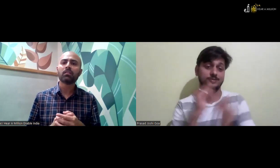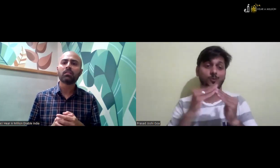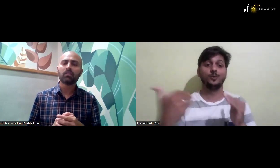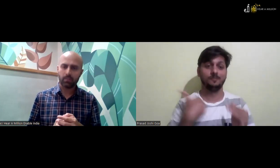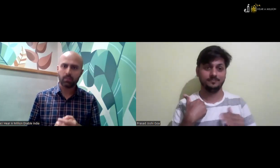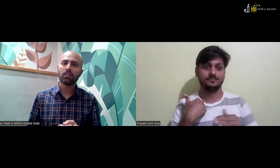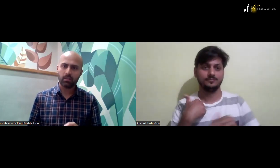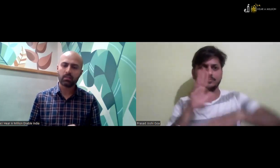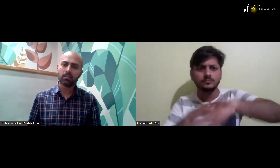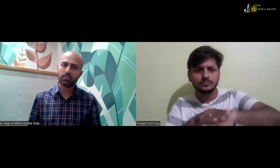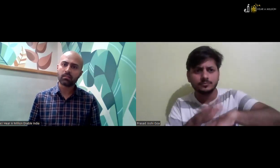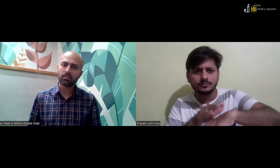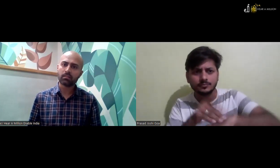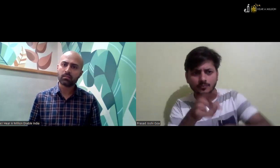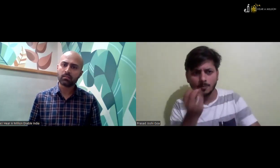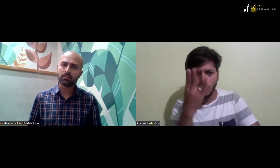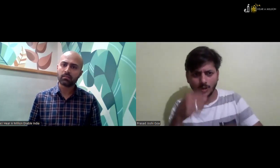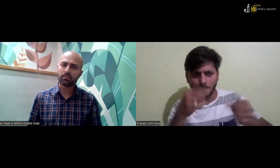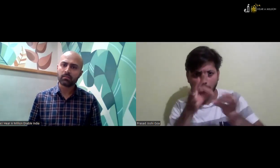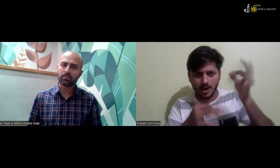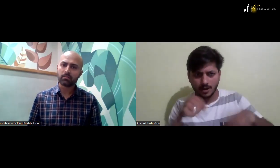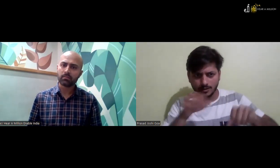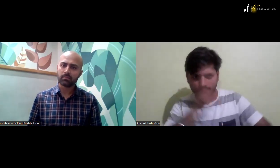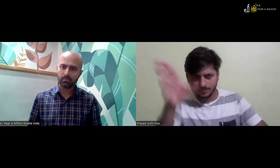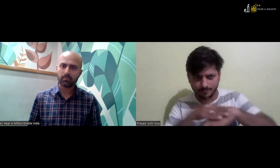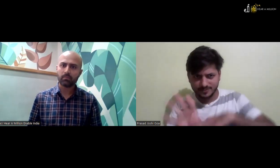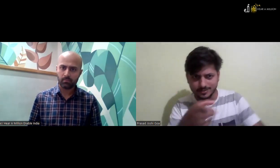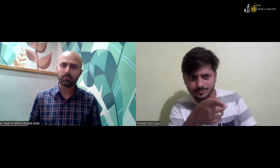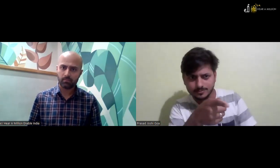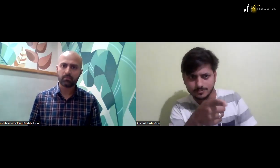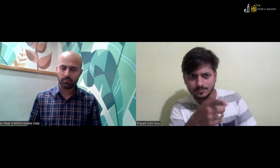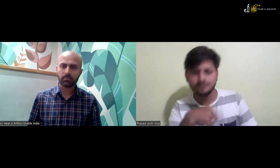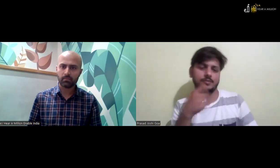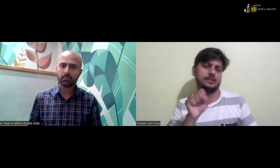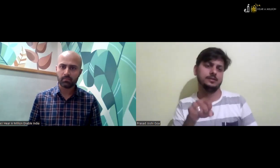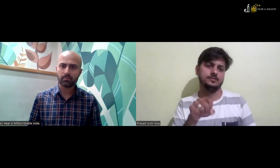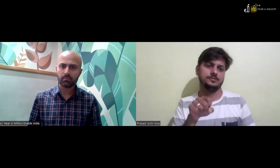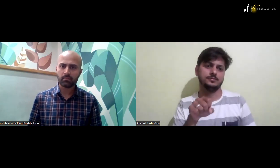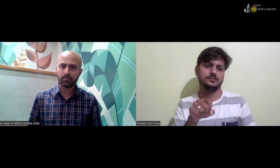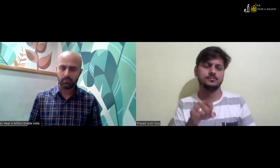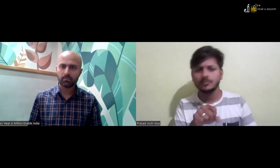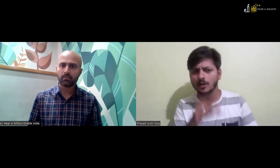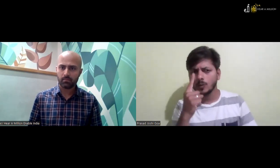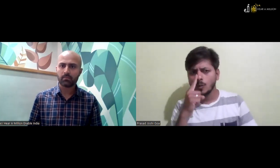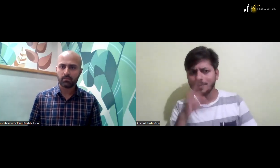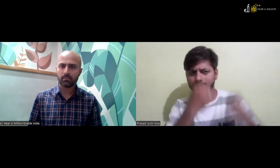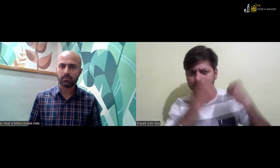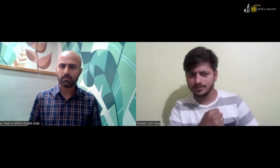home. Yes, okay, the police officials came to your home. Yes. So they asked me that